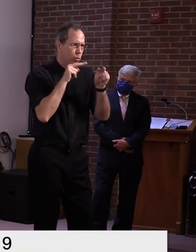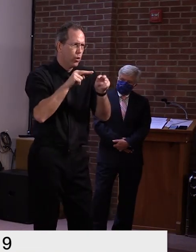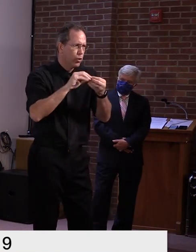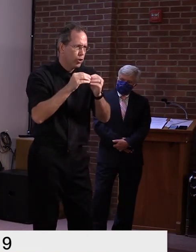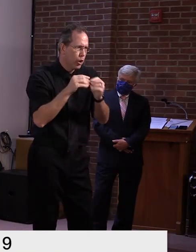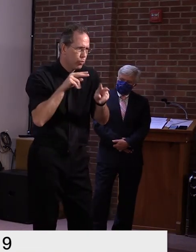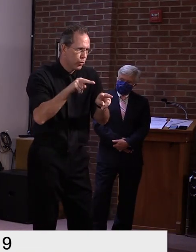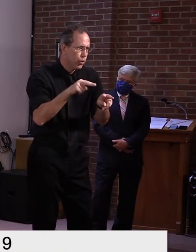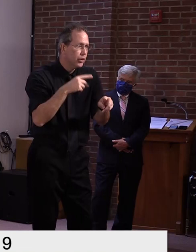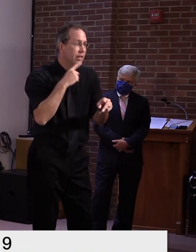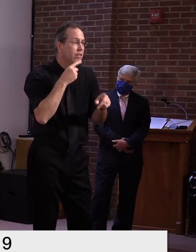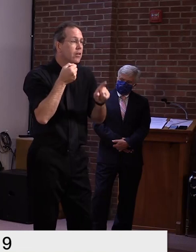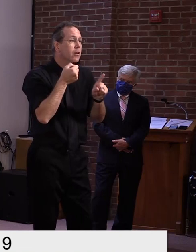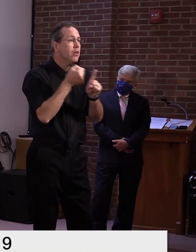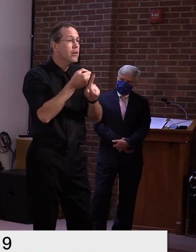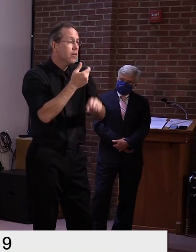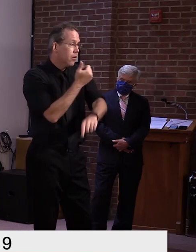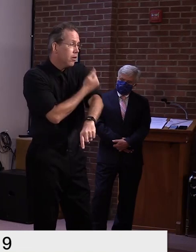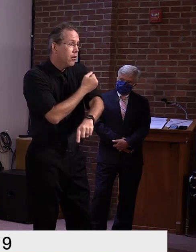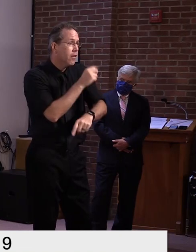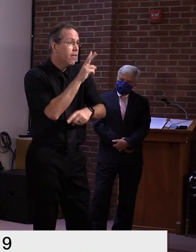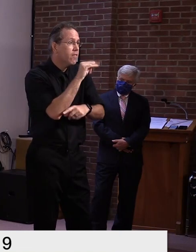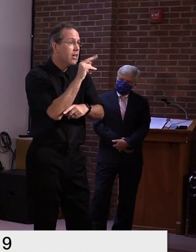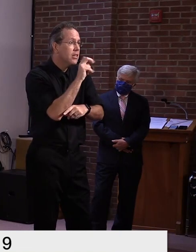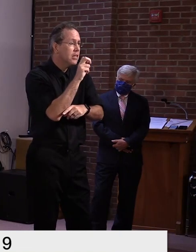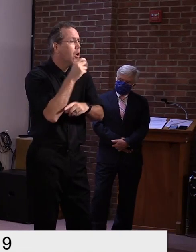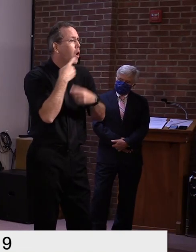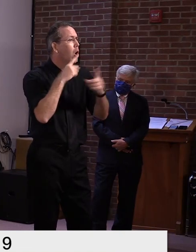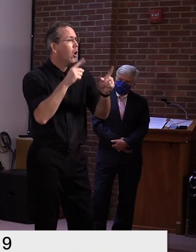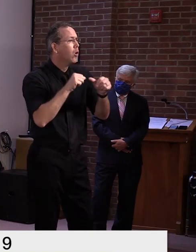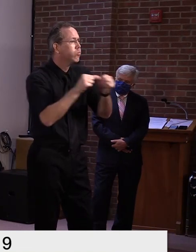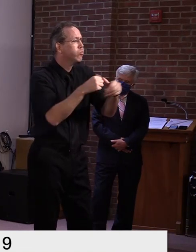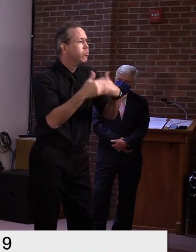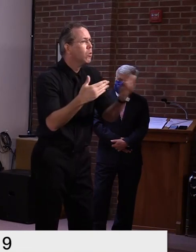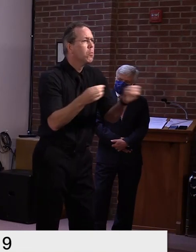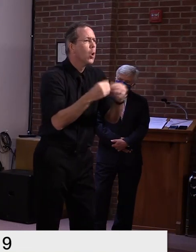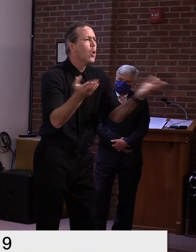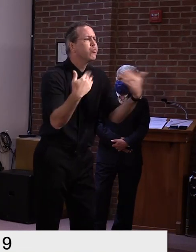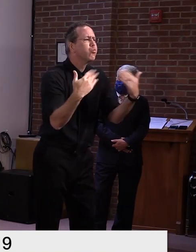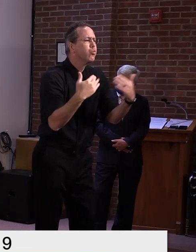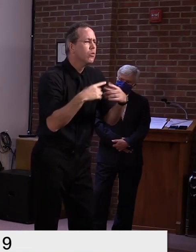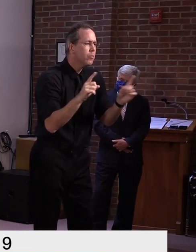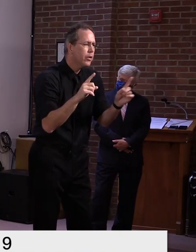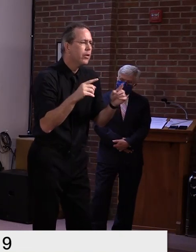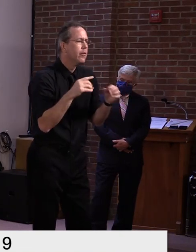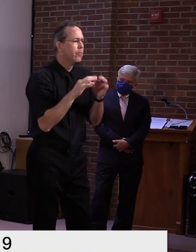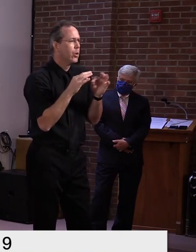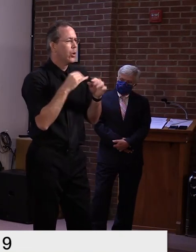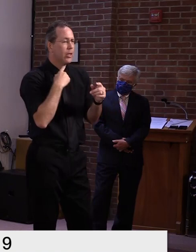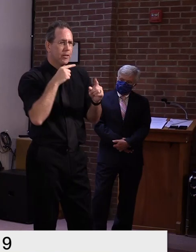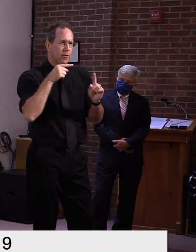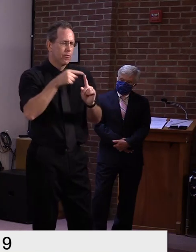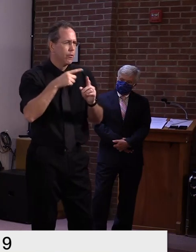other sector of the economy. So this was more in preparation